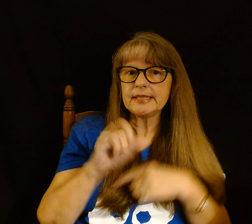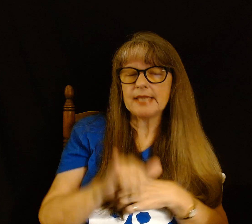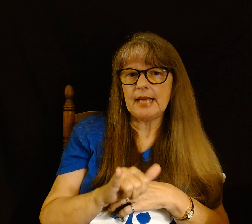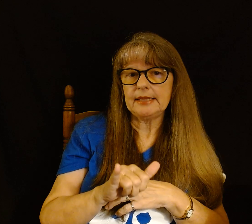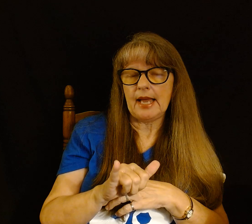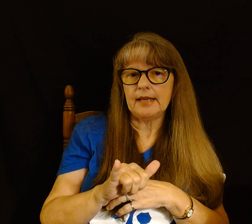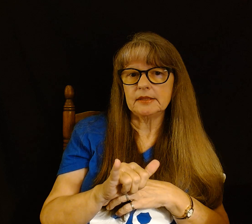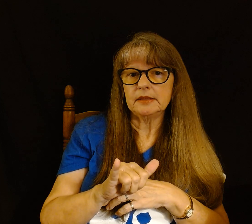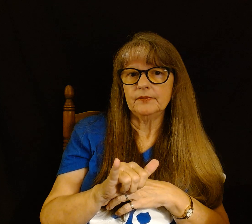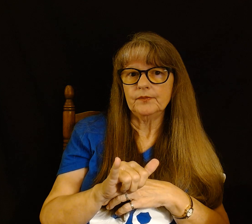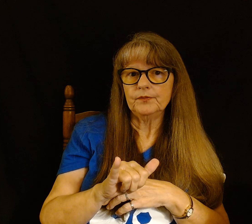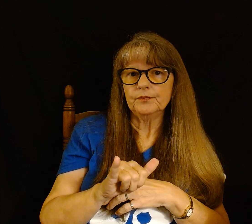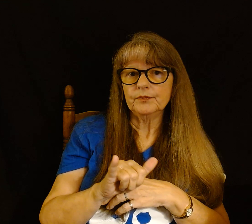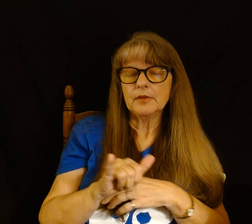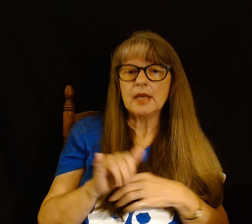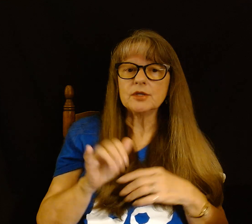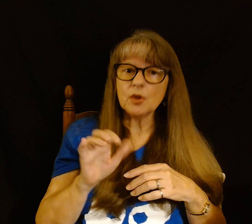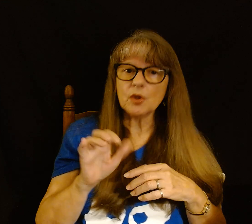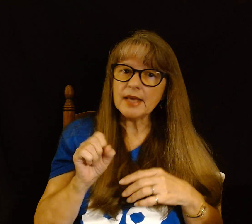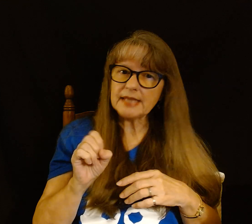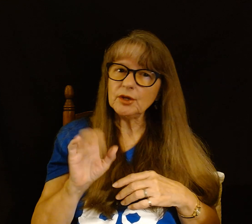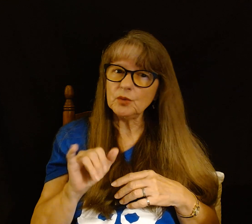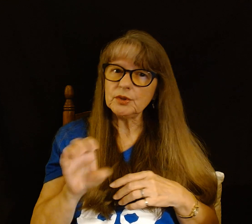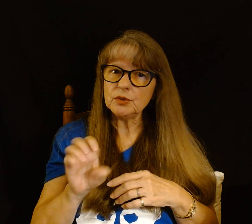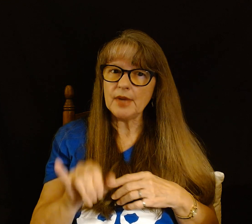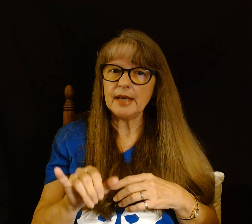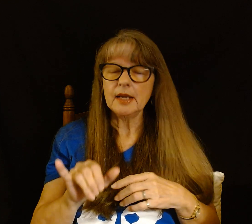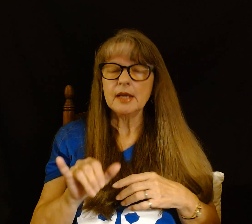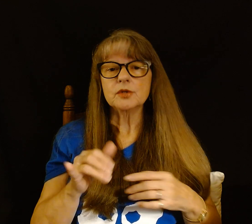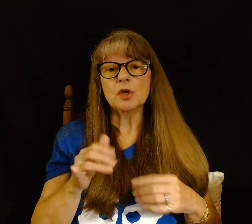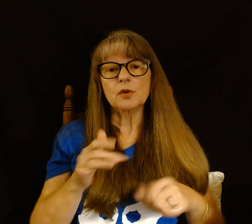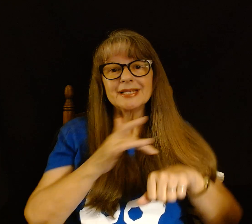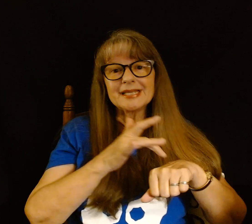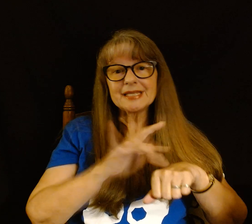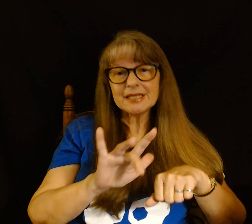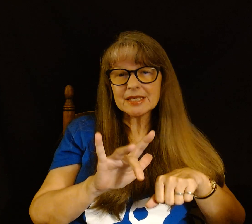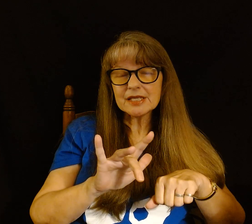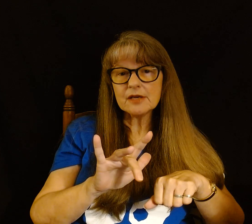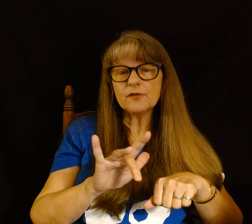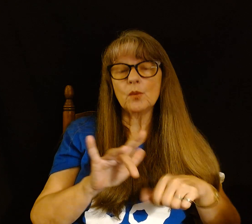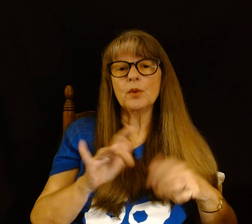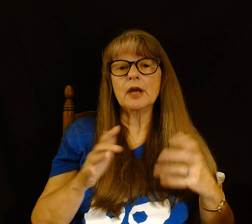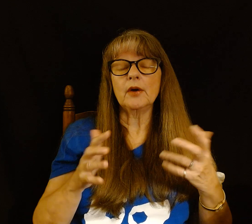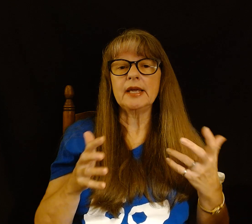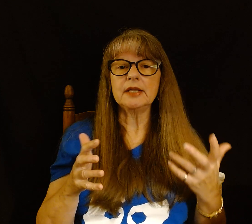sign that? And so that's how you would do that. So sensitive, where it's